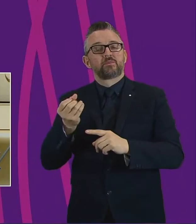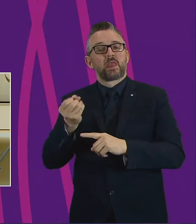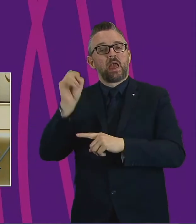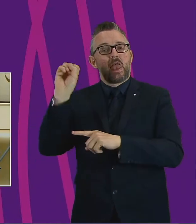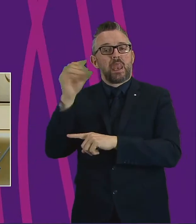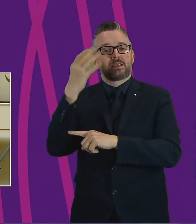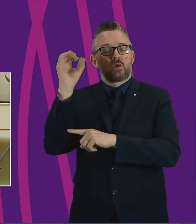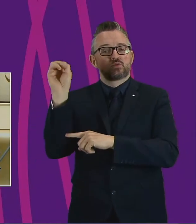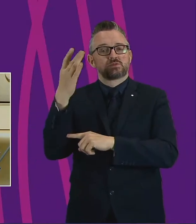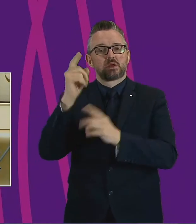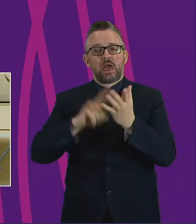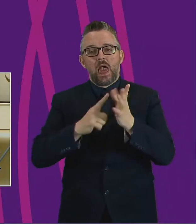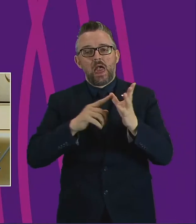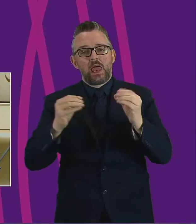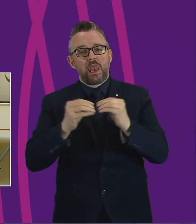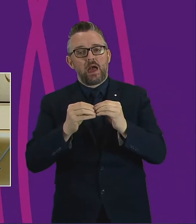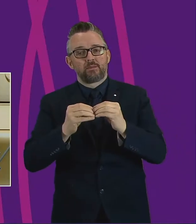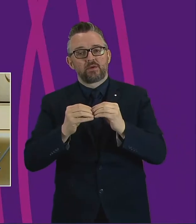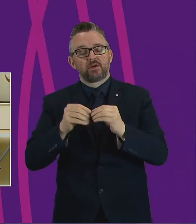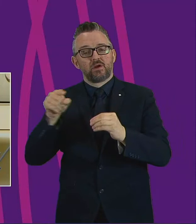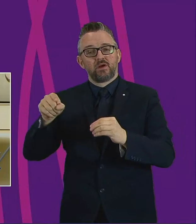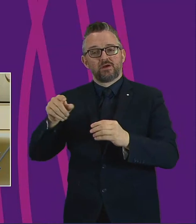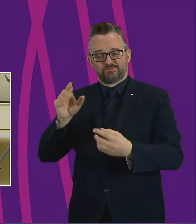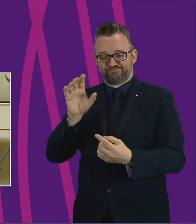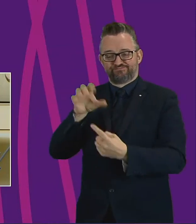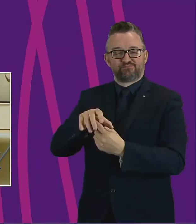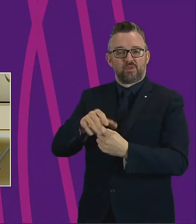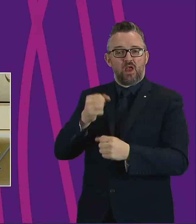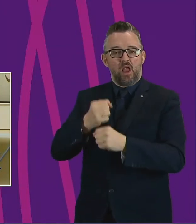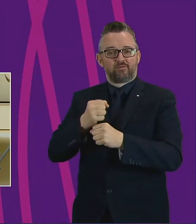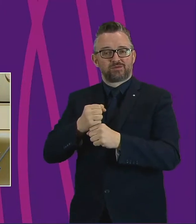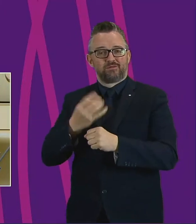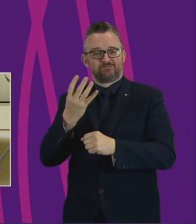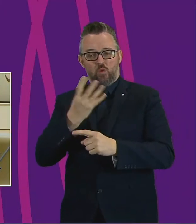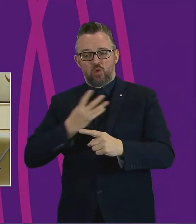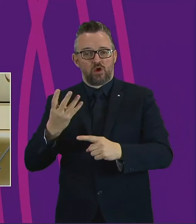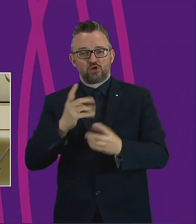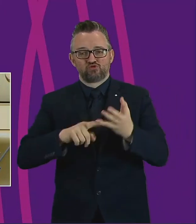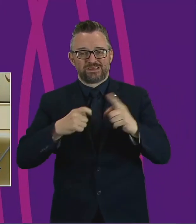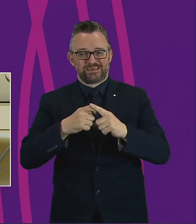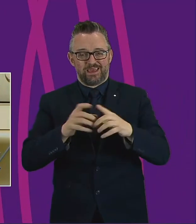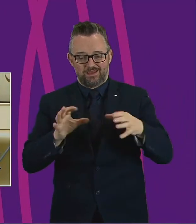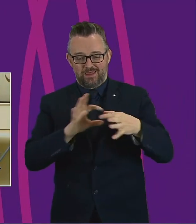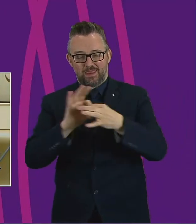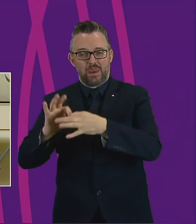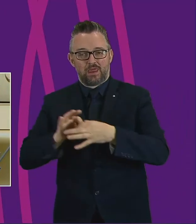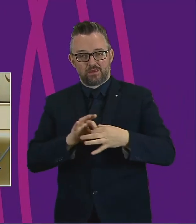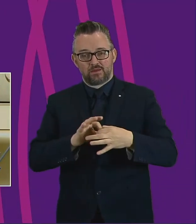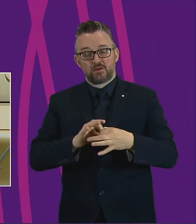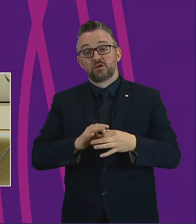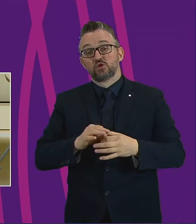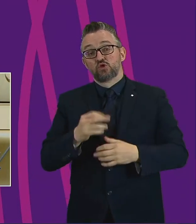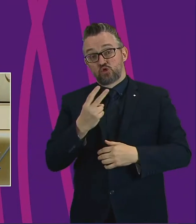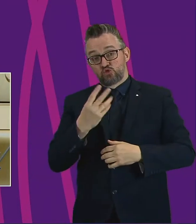is part, of course, of that four-nation UK government-led exercise. 24 hours is the target